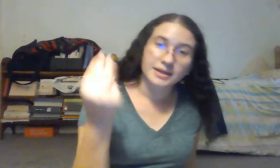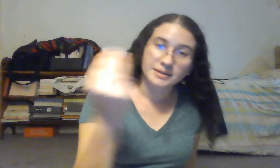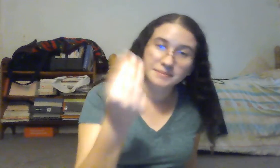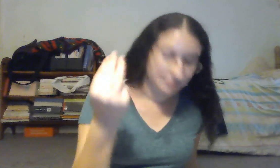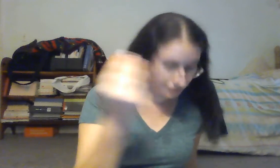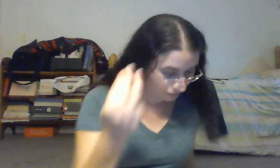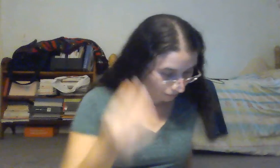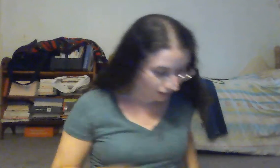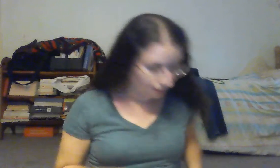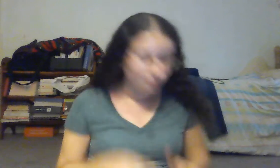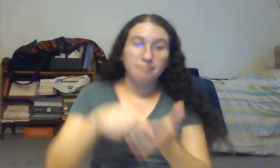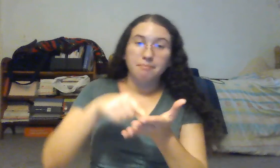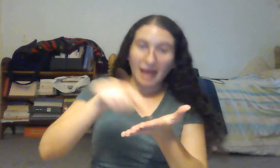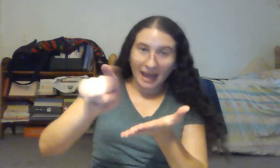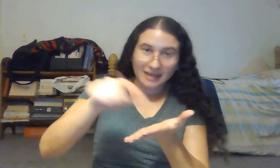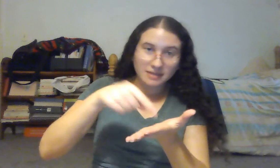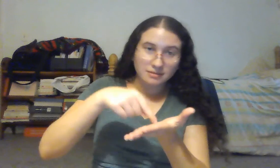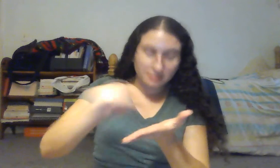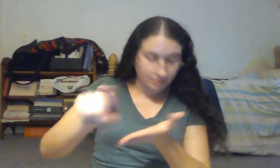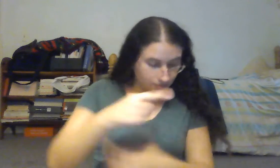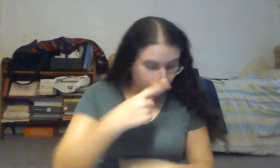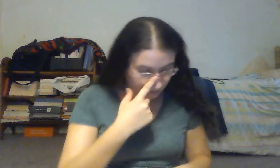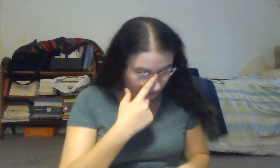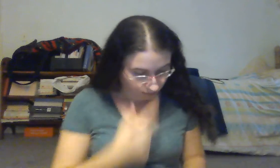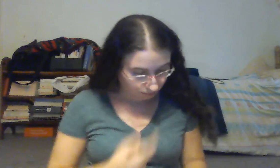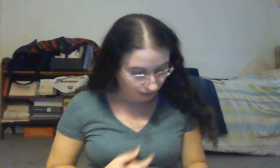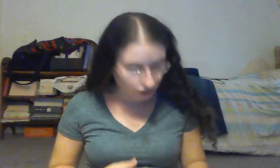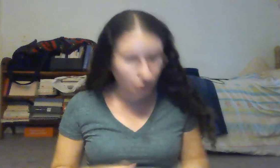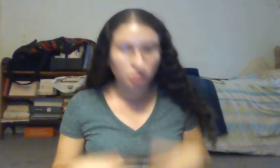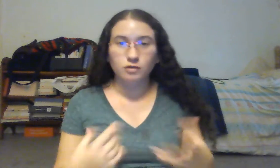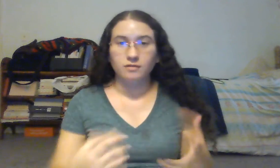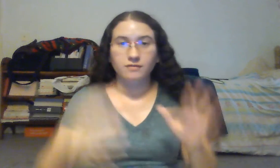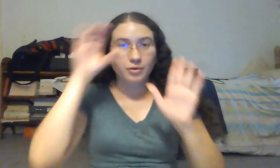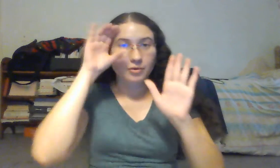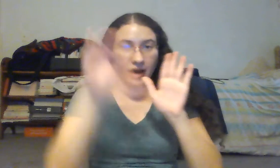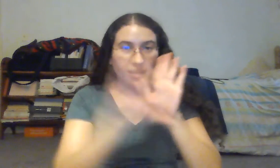Monday. Pay. Picture or photograph.